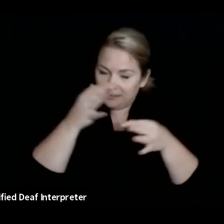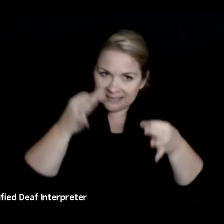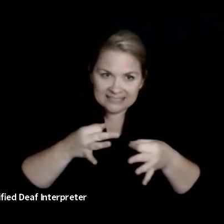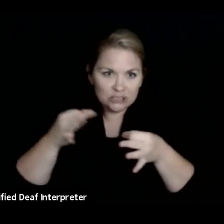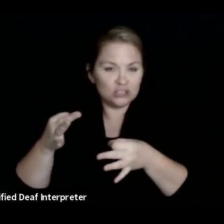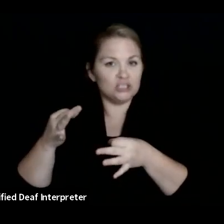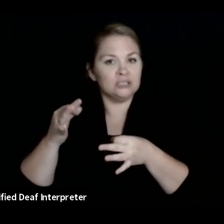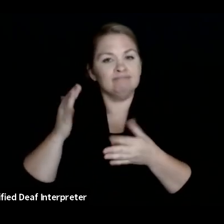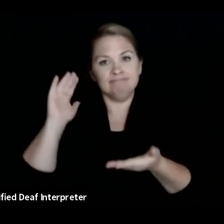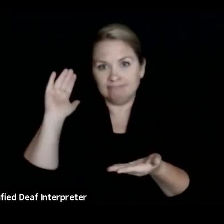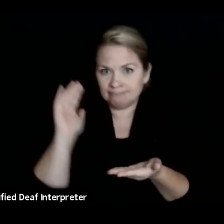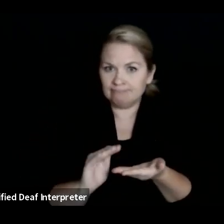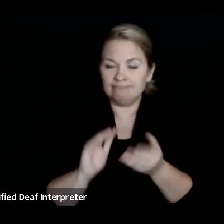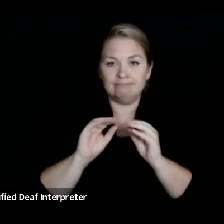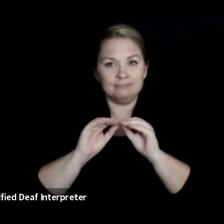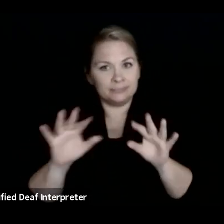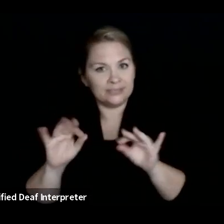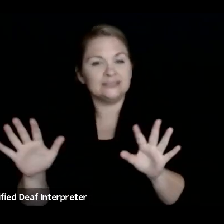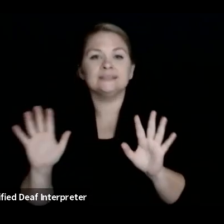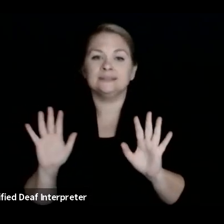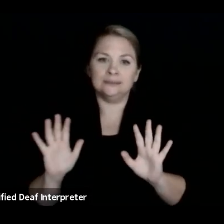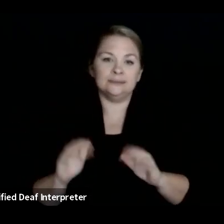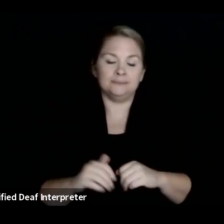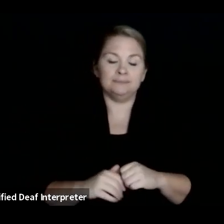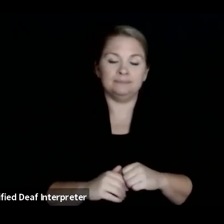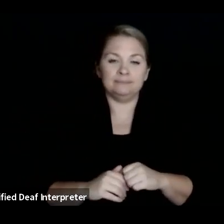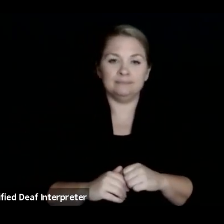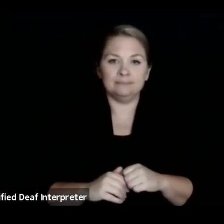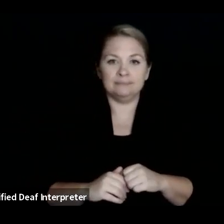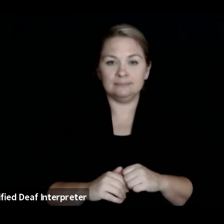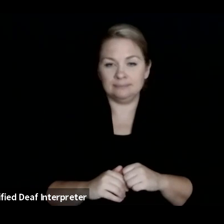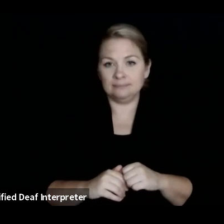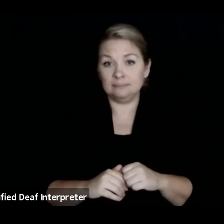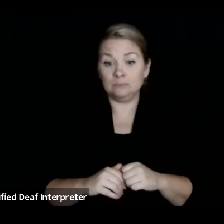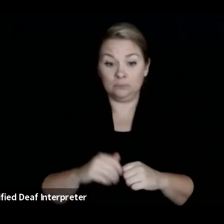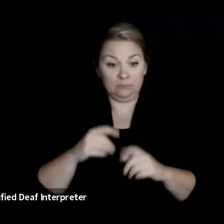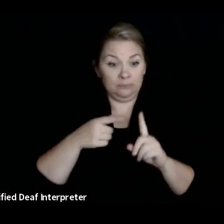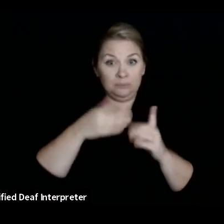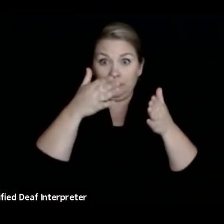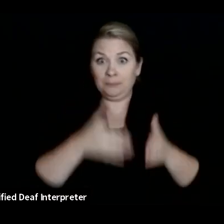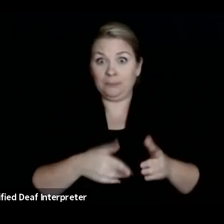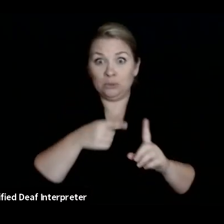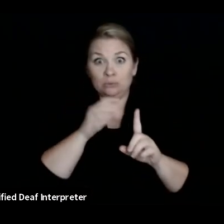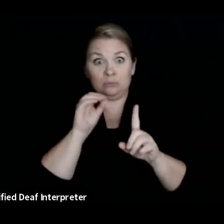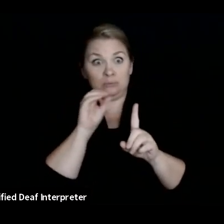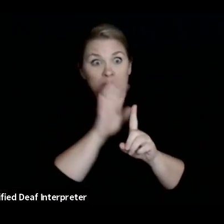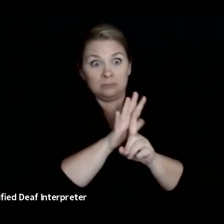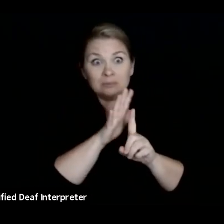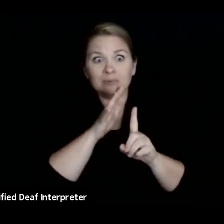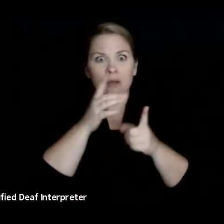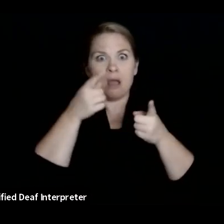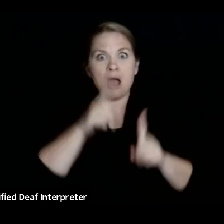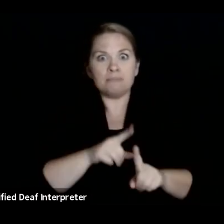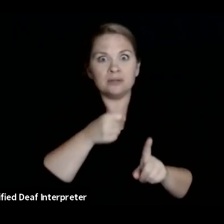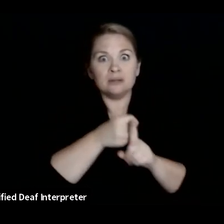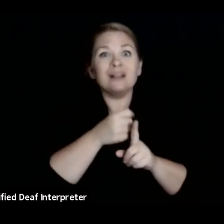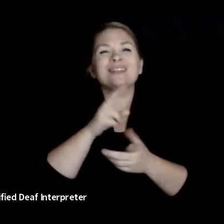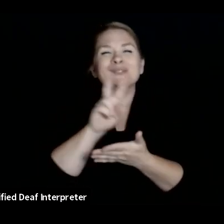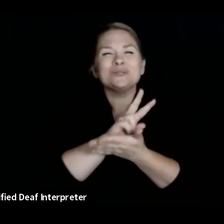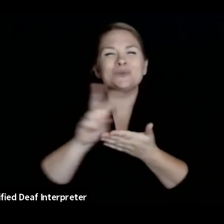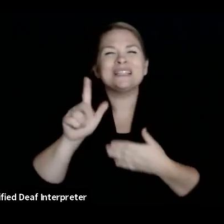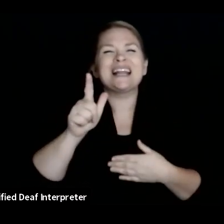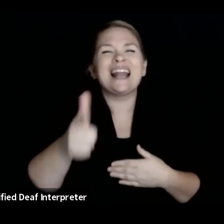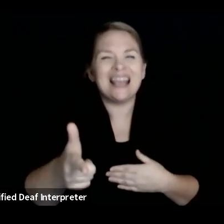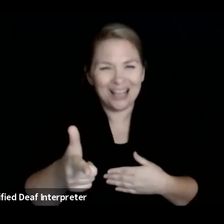or more between the time when someone is exposed to when they are a confirmed case, we are worried that if we don't take the right steps